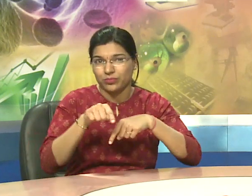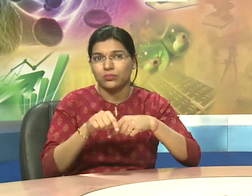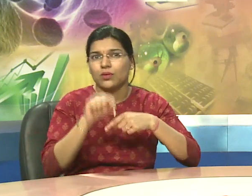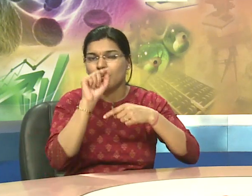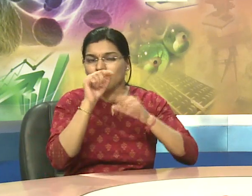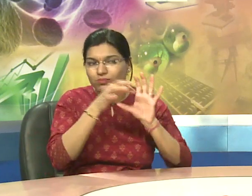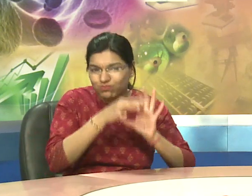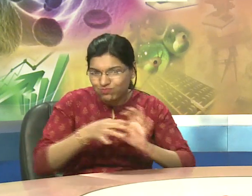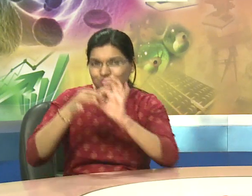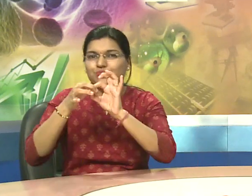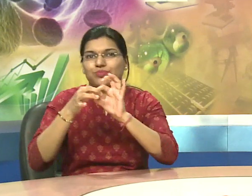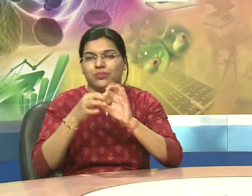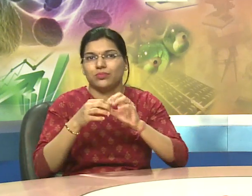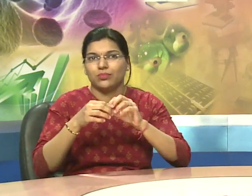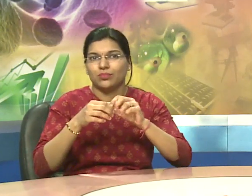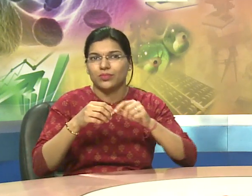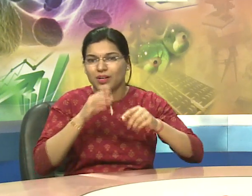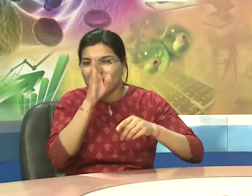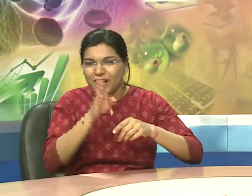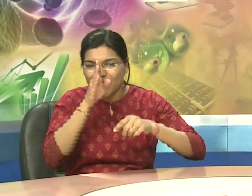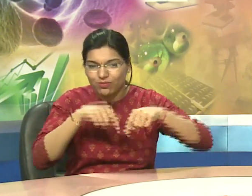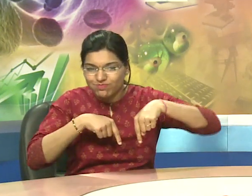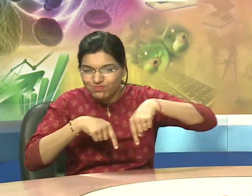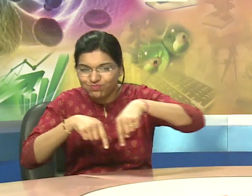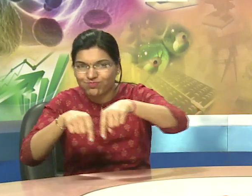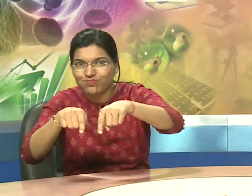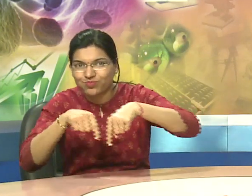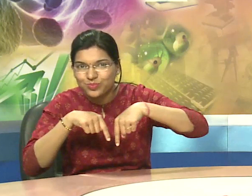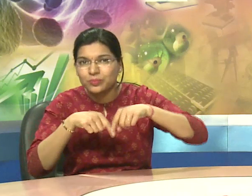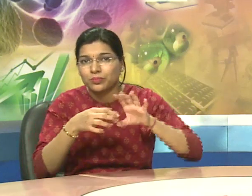Now we have seen the land transport. Let's